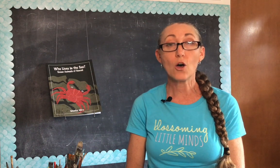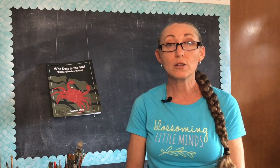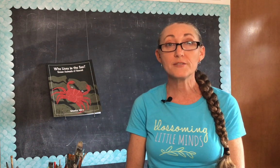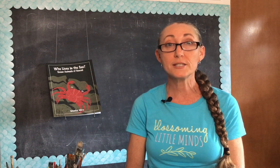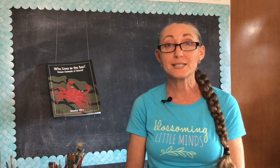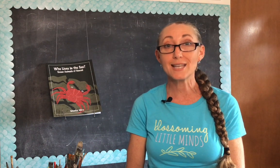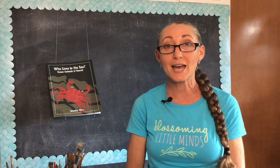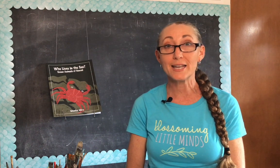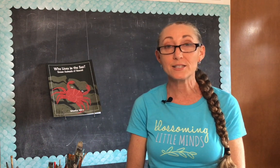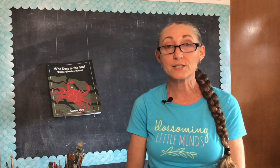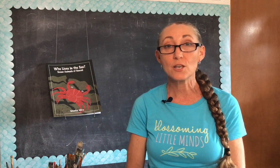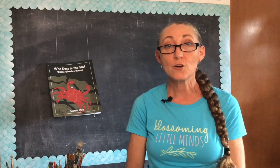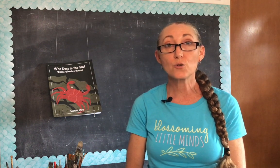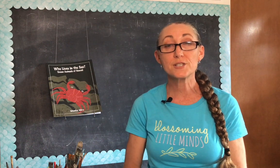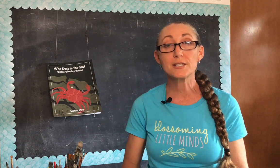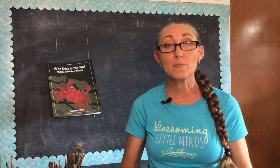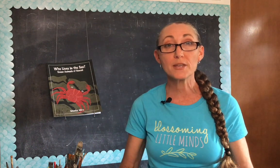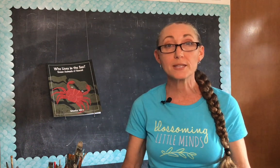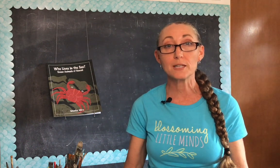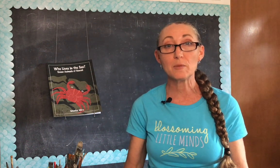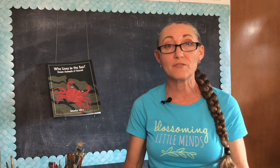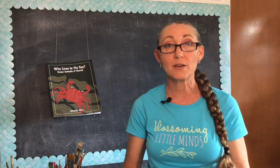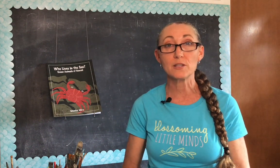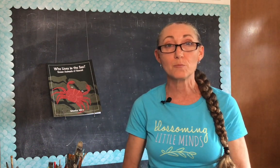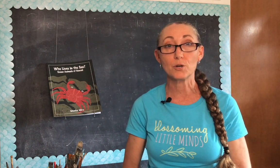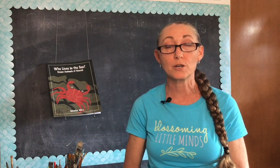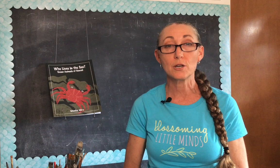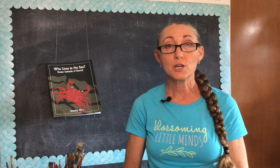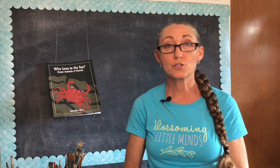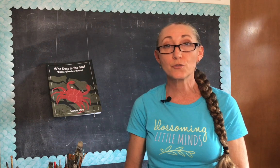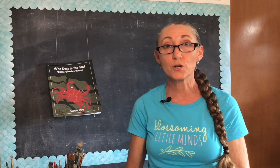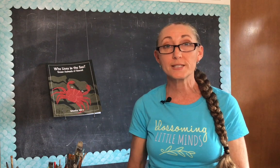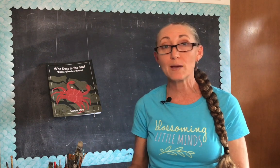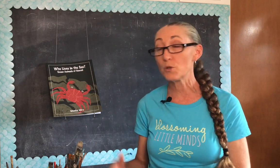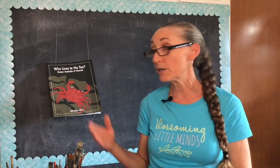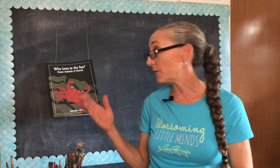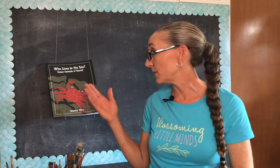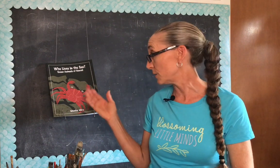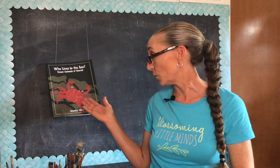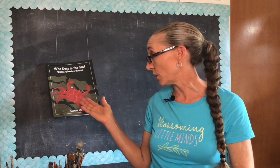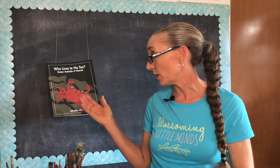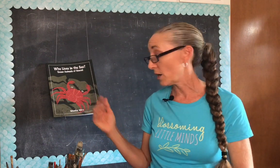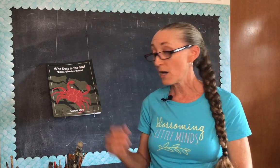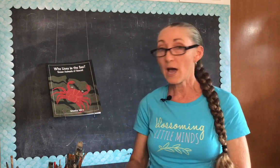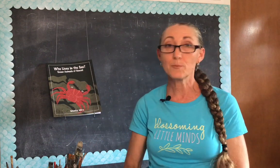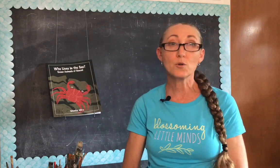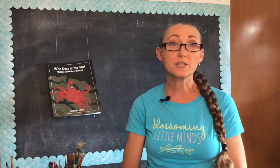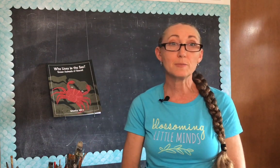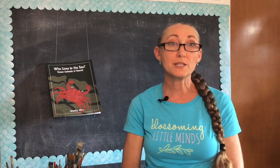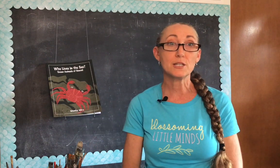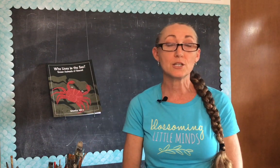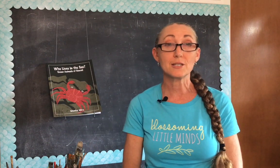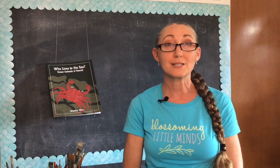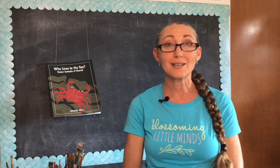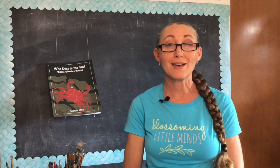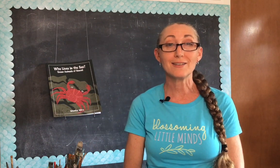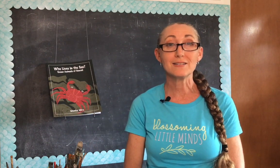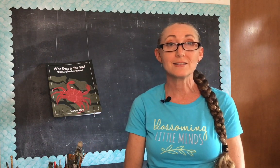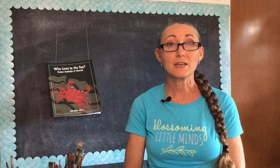of the signs for something that can be found in the book. So for example, in this book, I'm going to be teaching the signs for